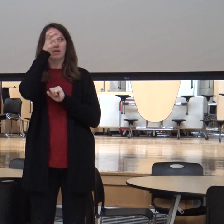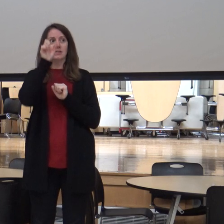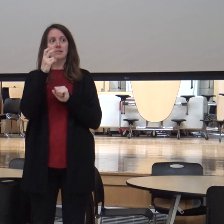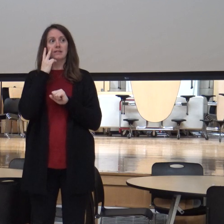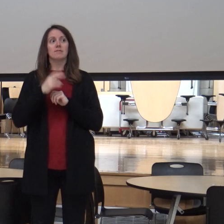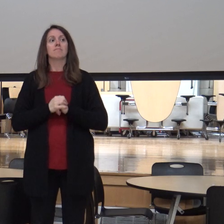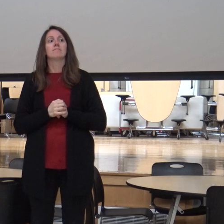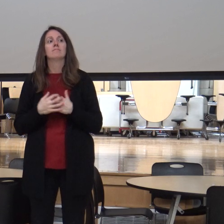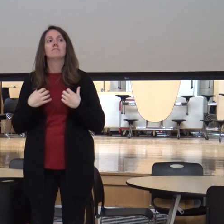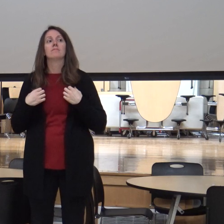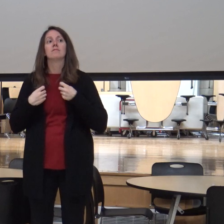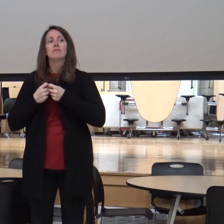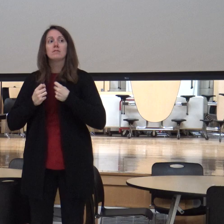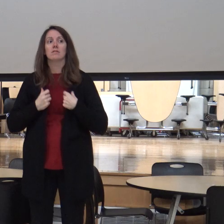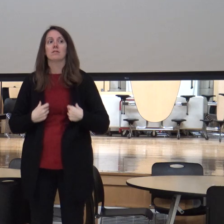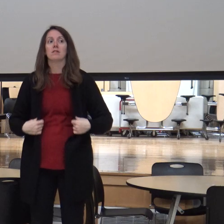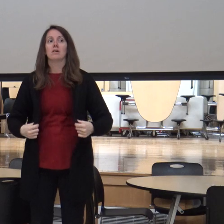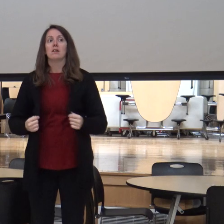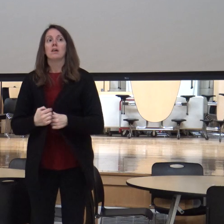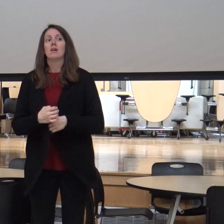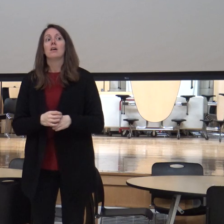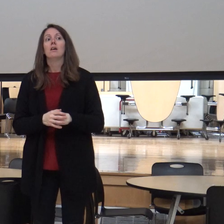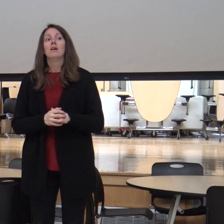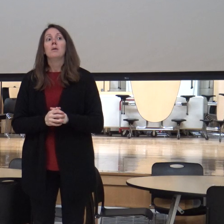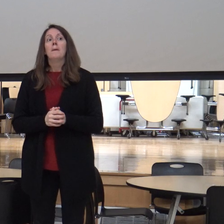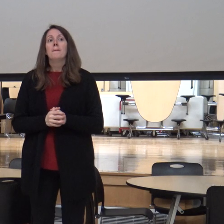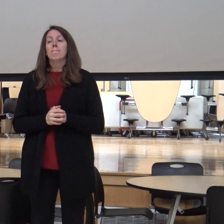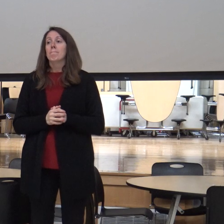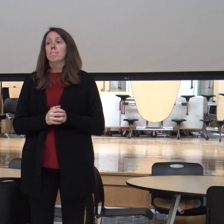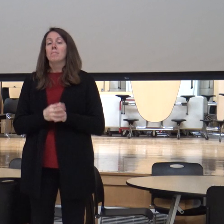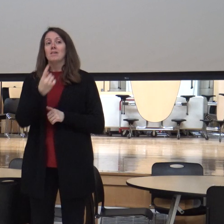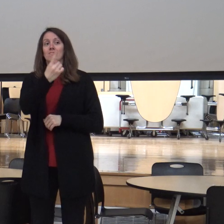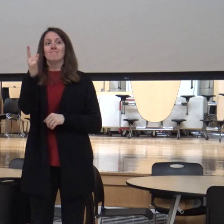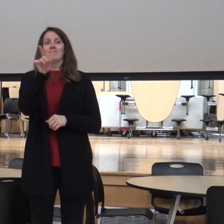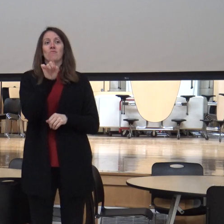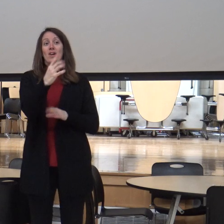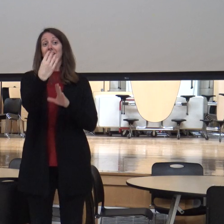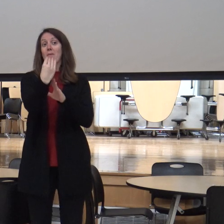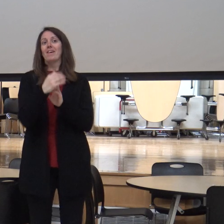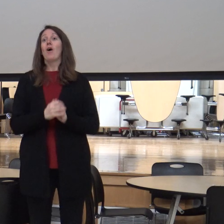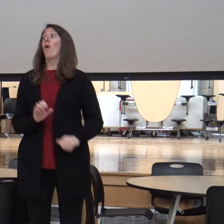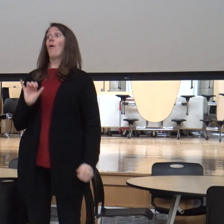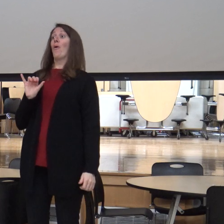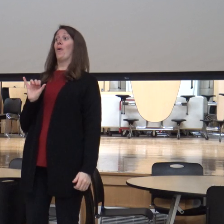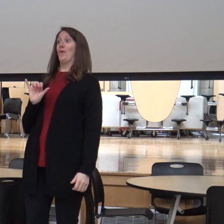can repeat the question. Get in front of the camera.